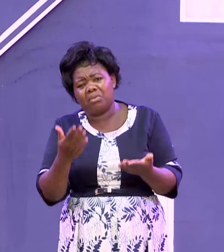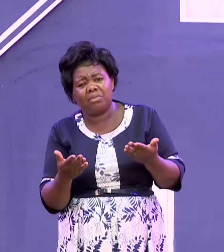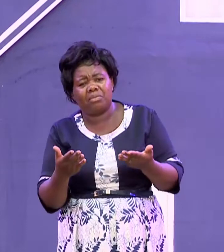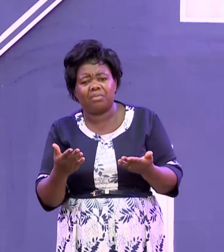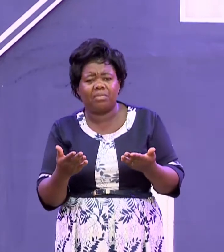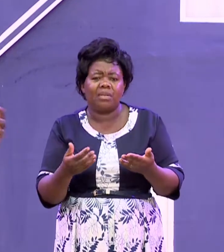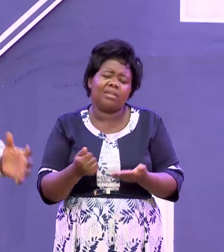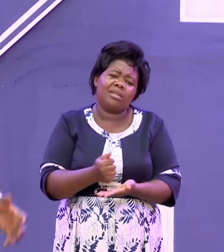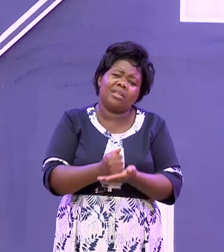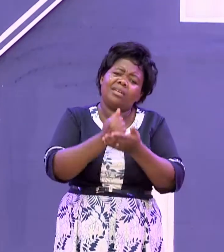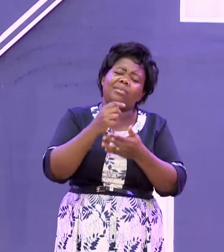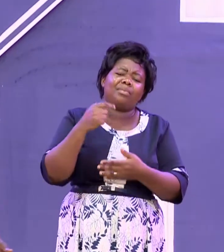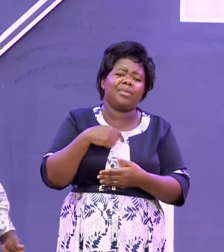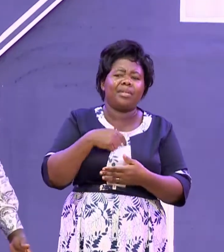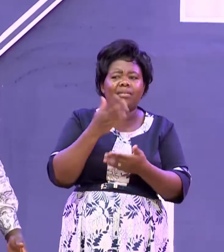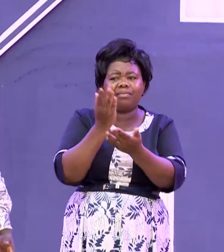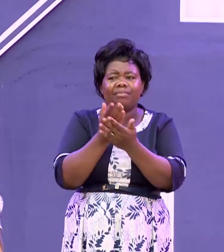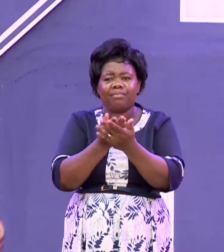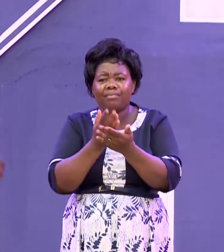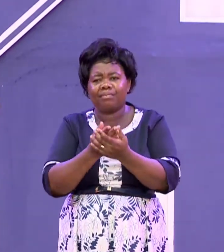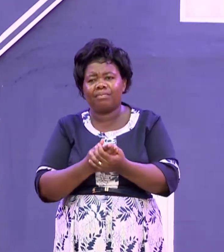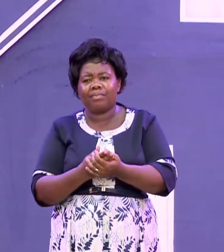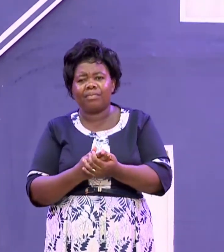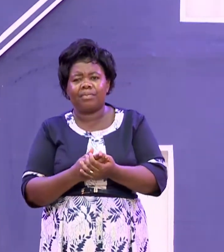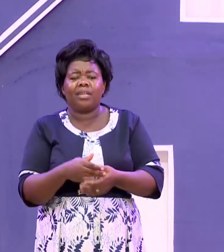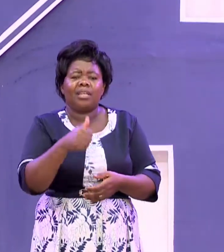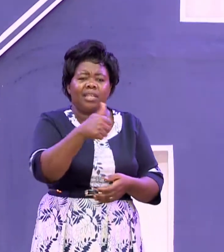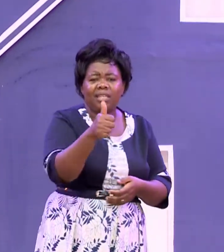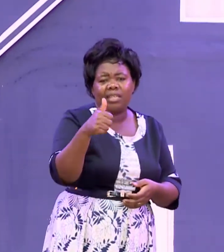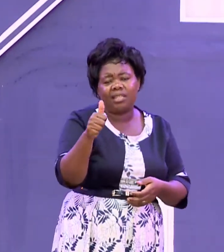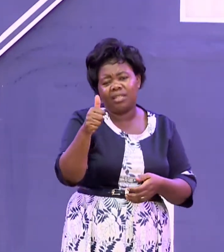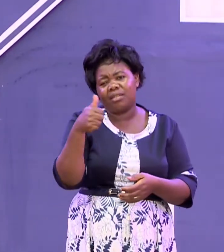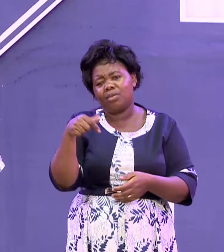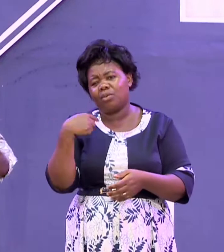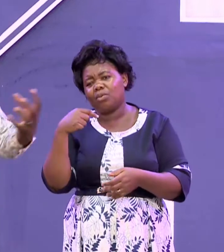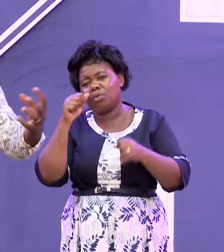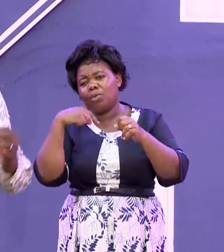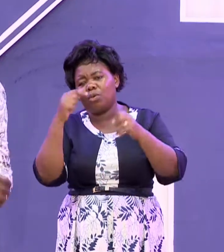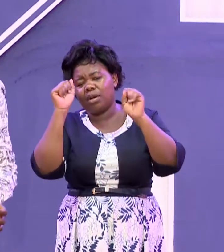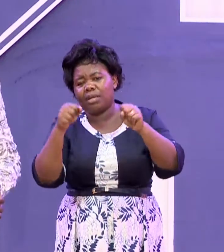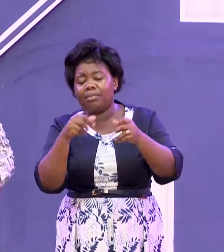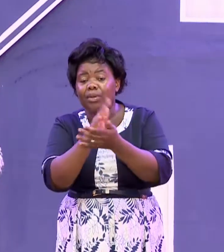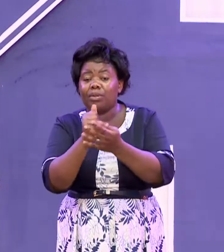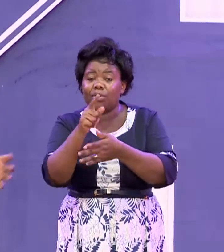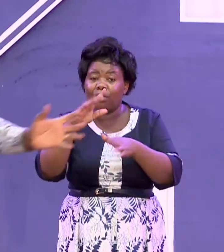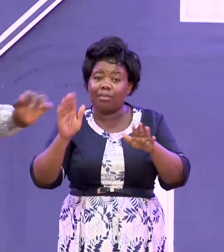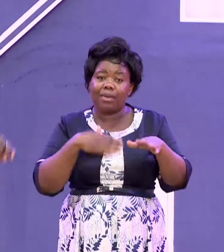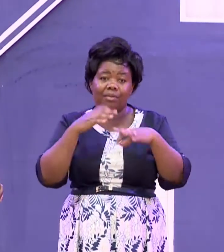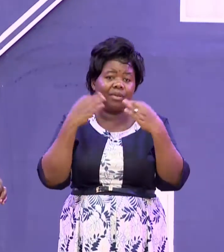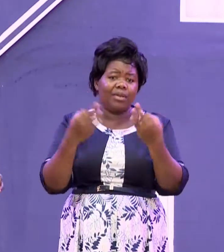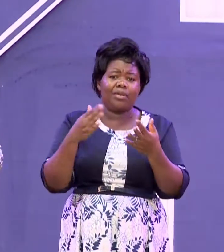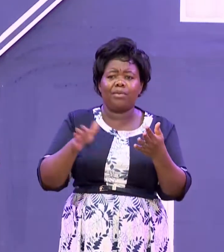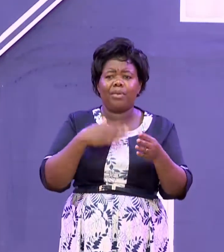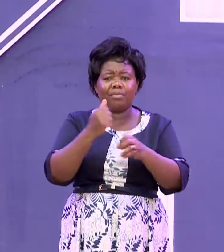Or, help me, please. With whatever you can. You are my family.